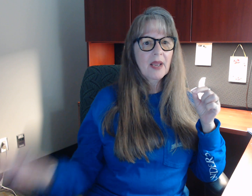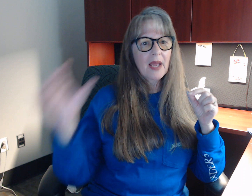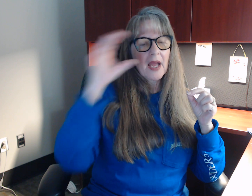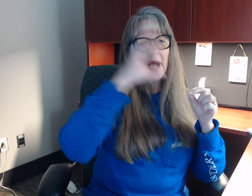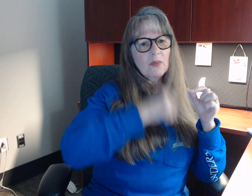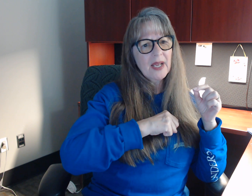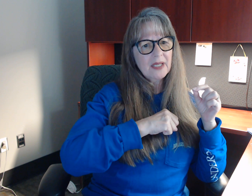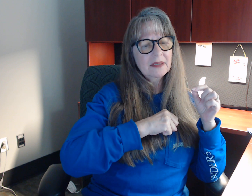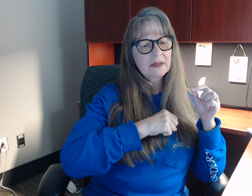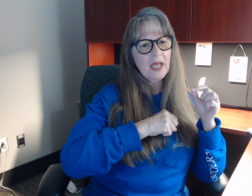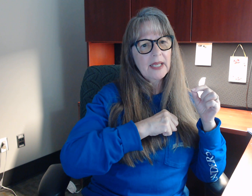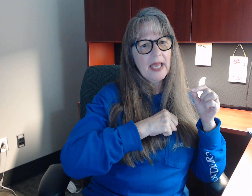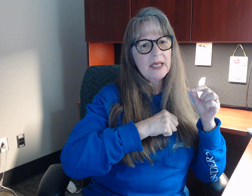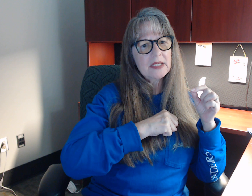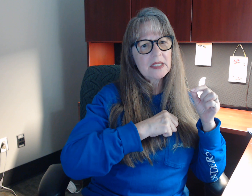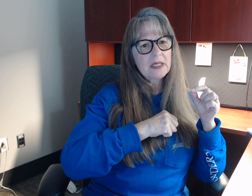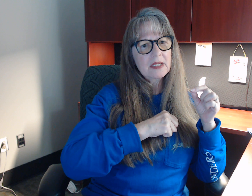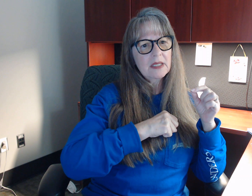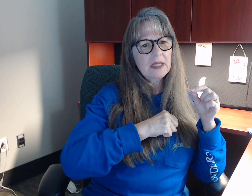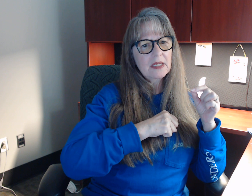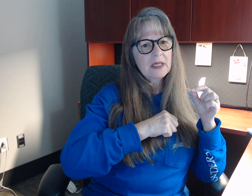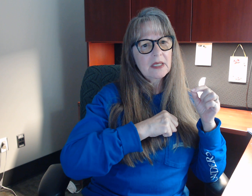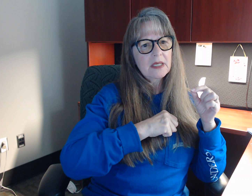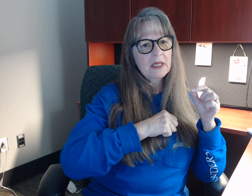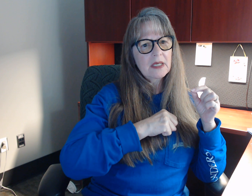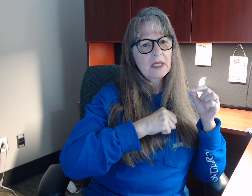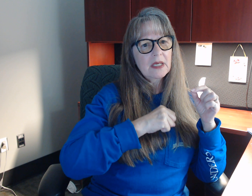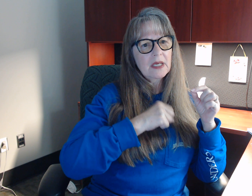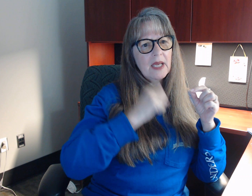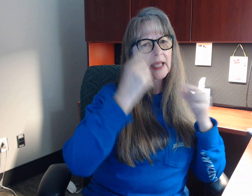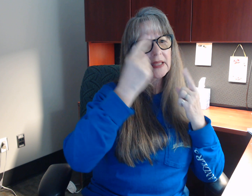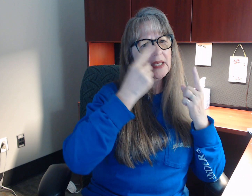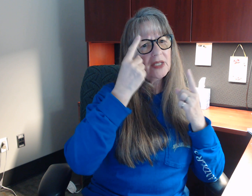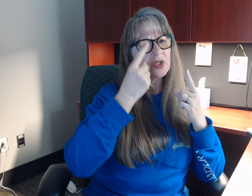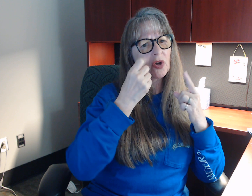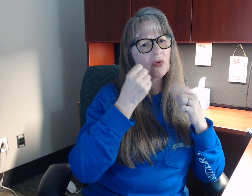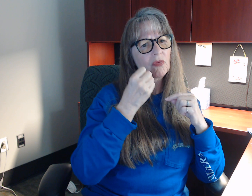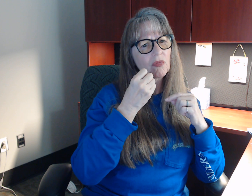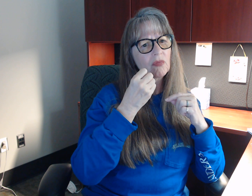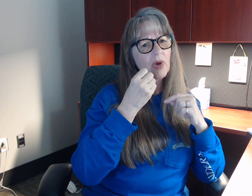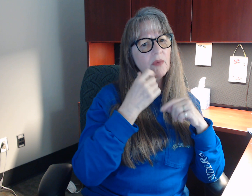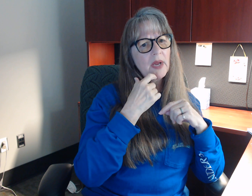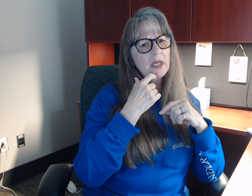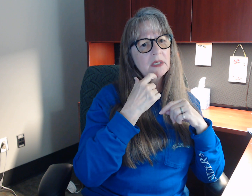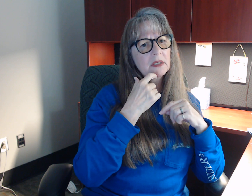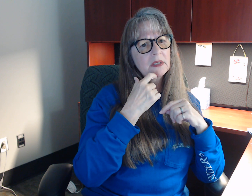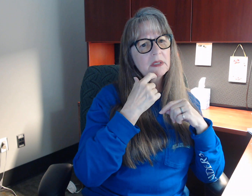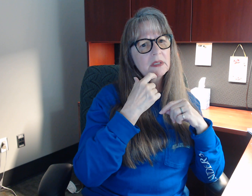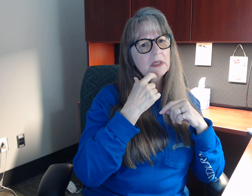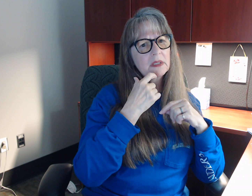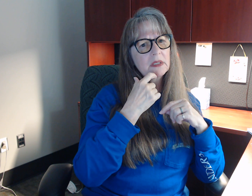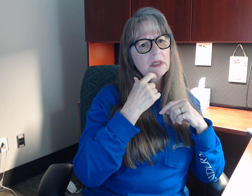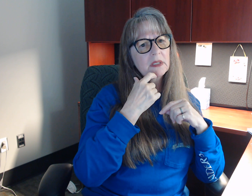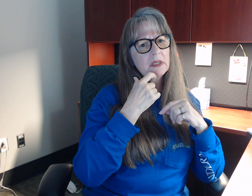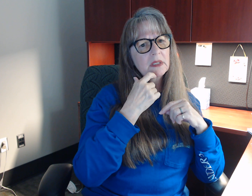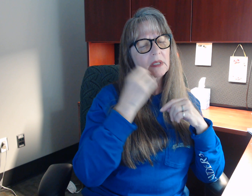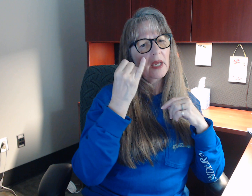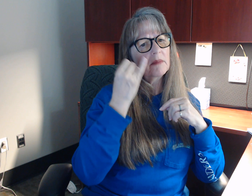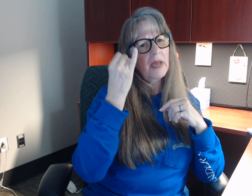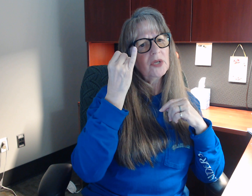I reckon, I guess. I think so. I reckon. I imagine.